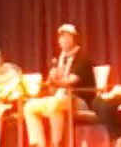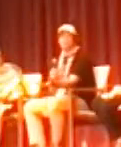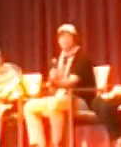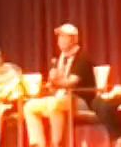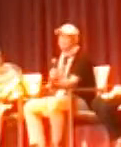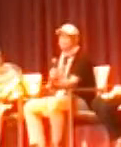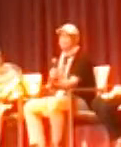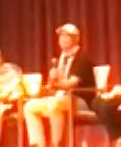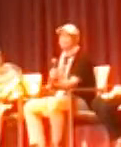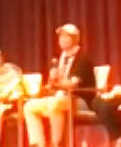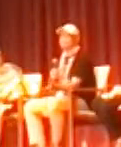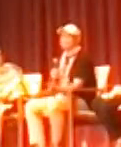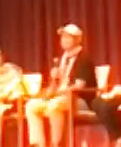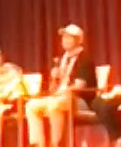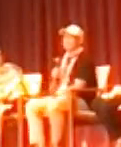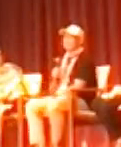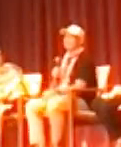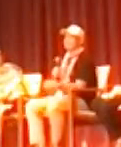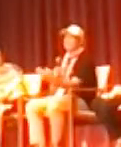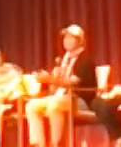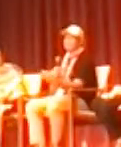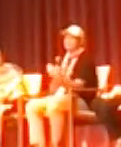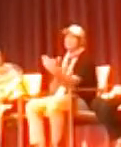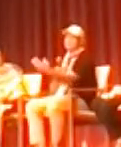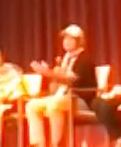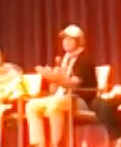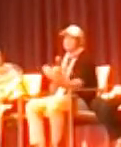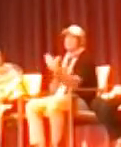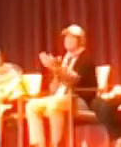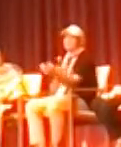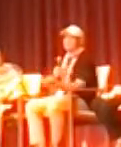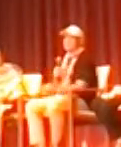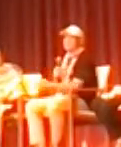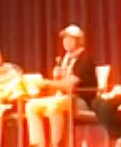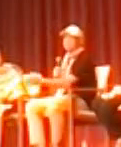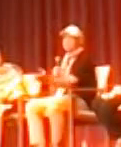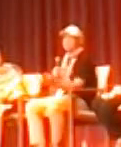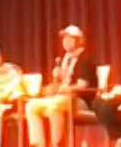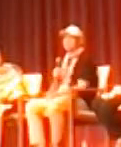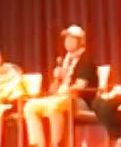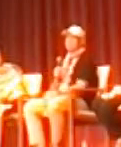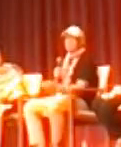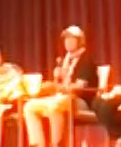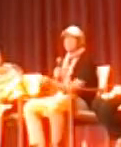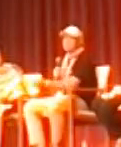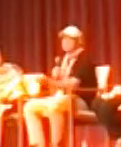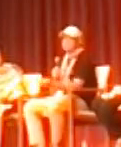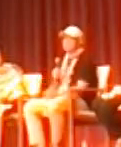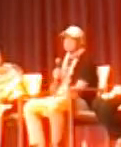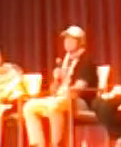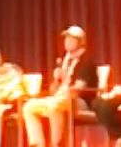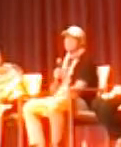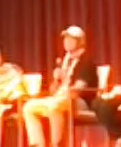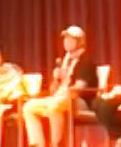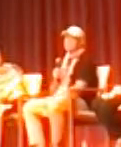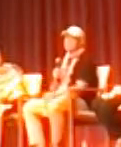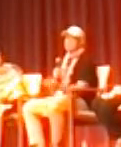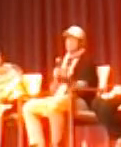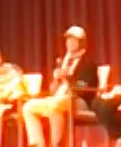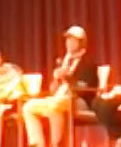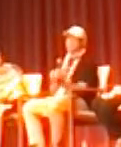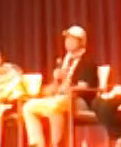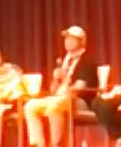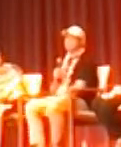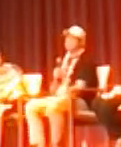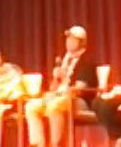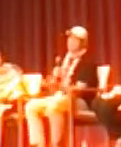the whole lot straight away if you want, you know. And they were really resistant in regards to our communities having these big spaces. So